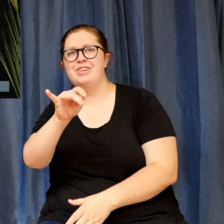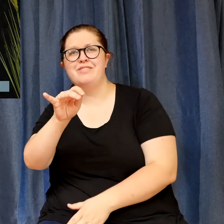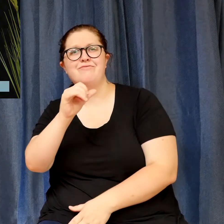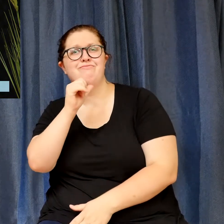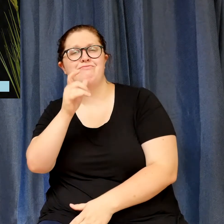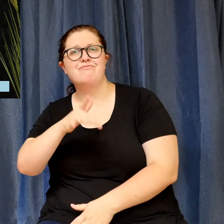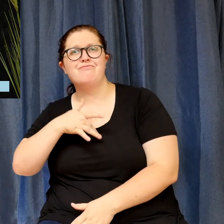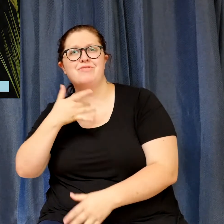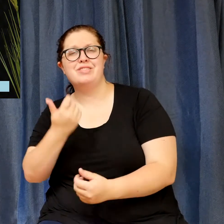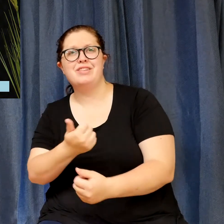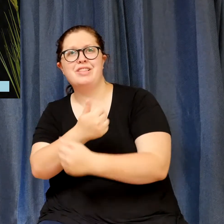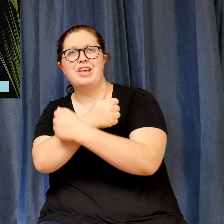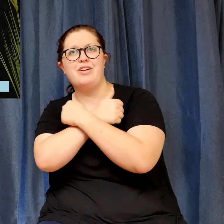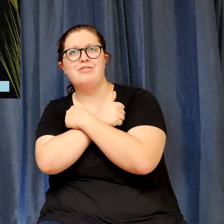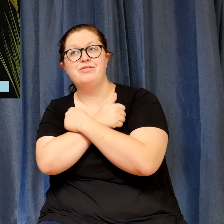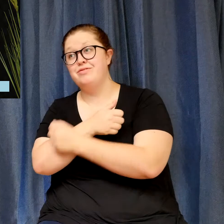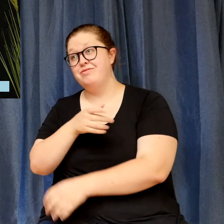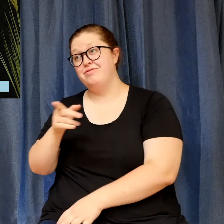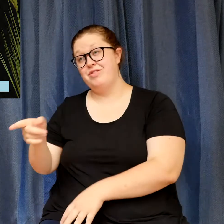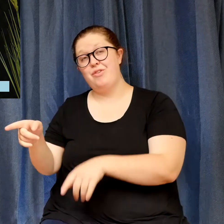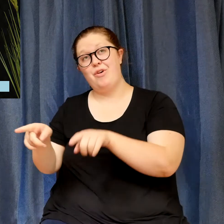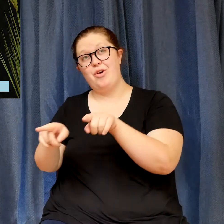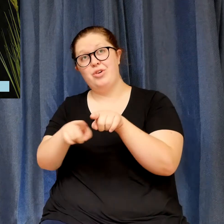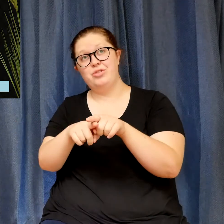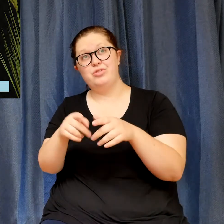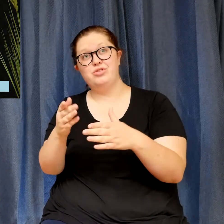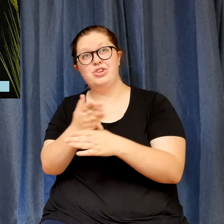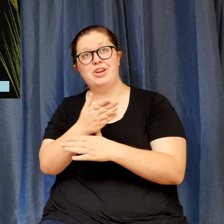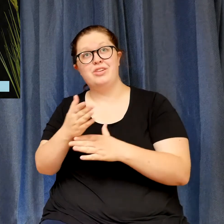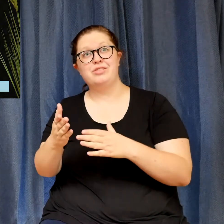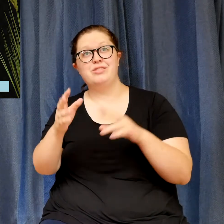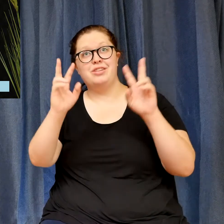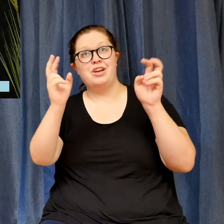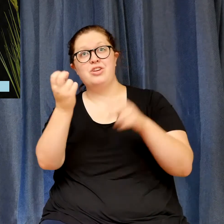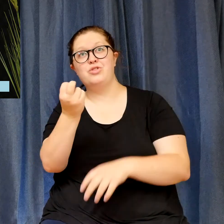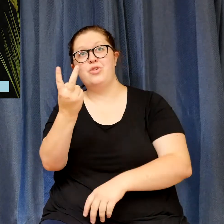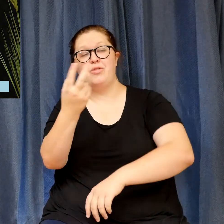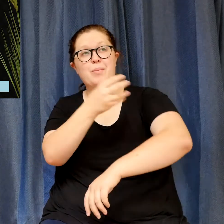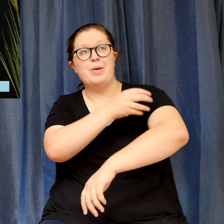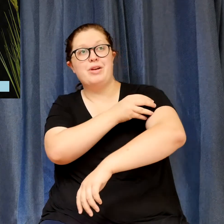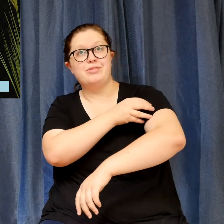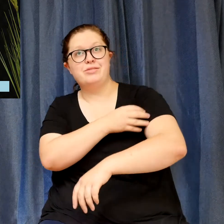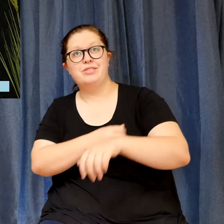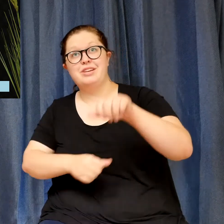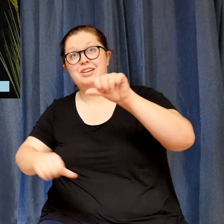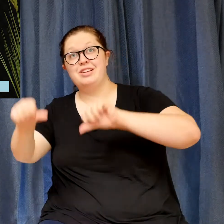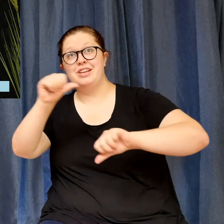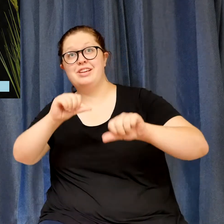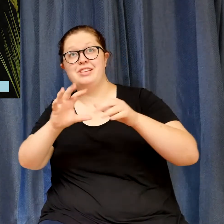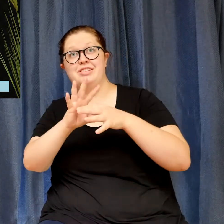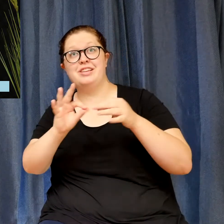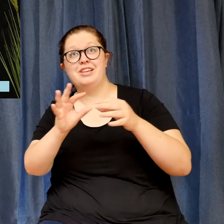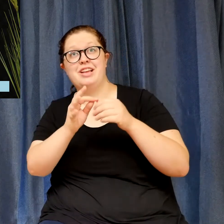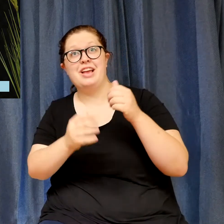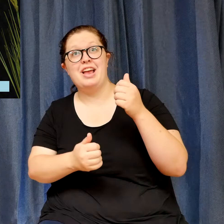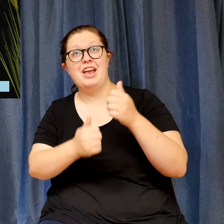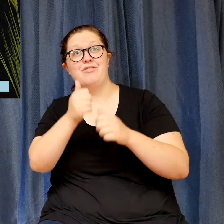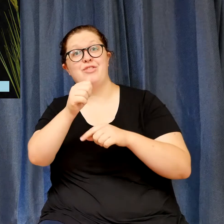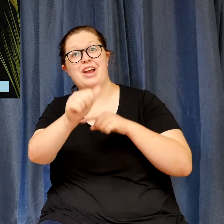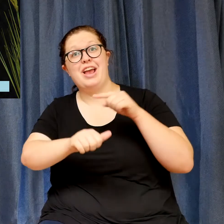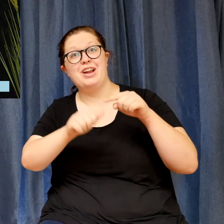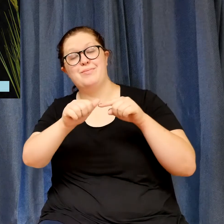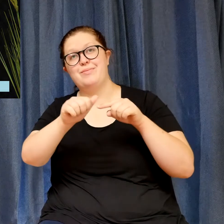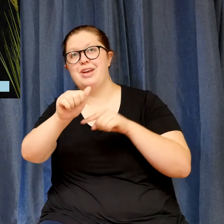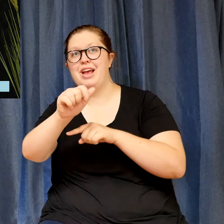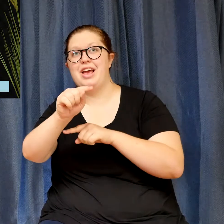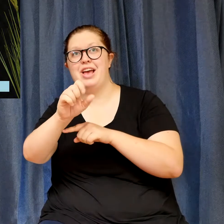love. He also shared in the 12 powers that science says that every atom has